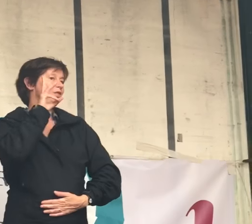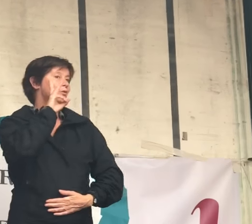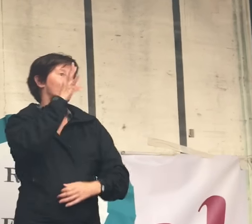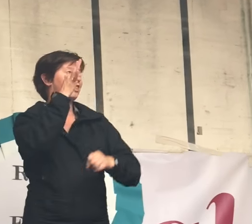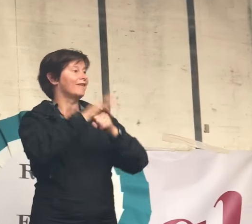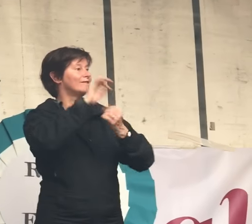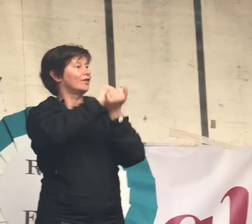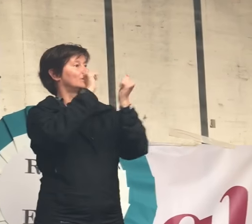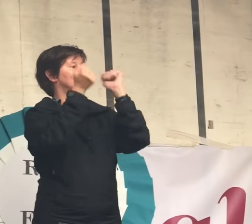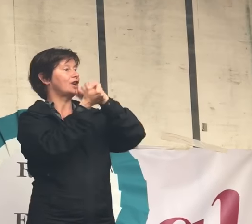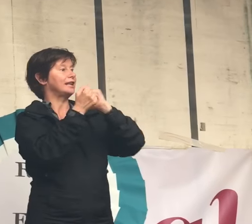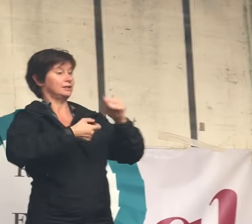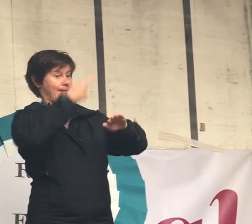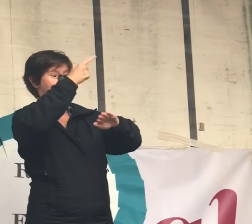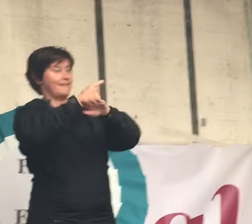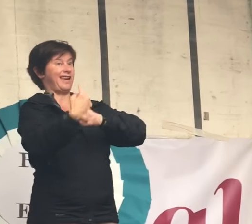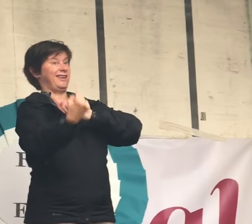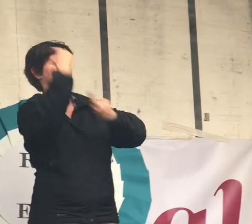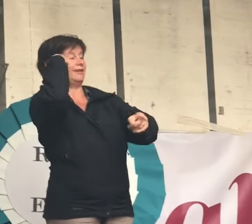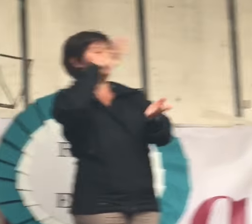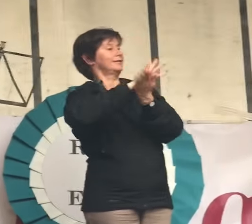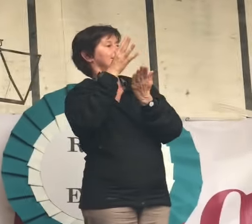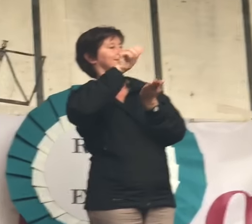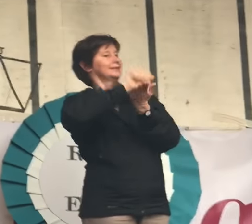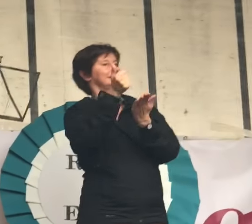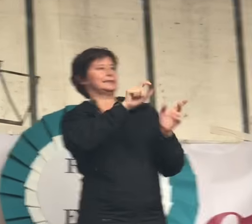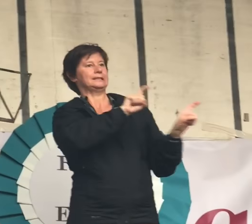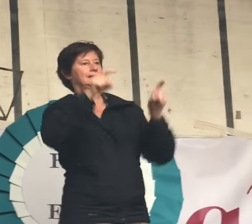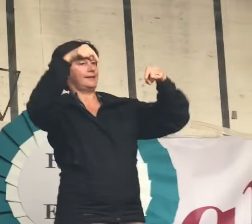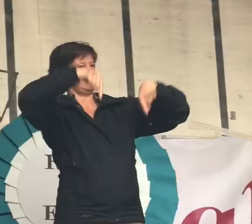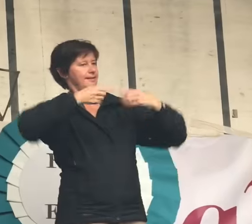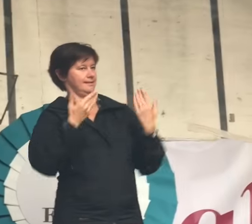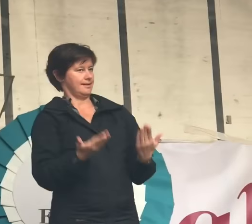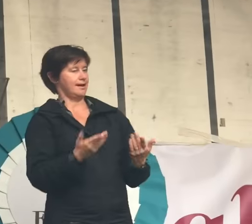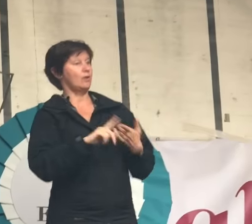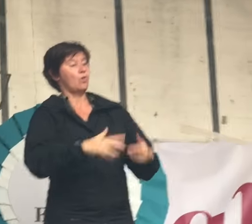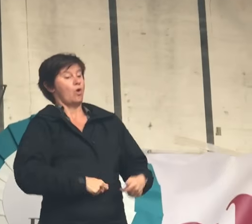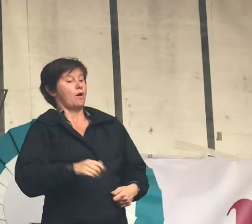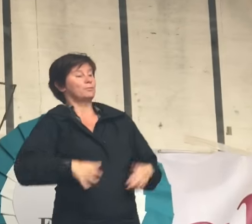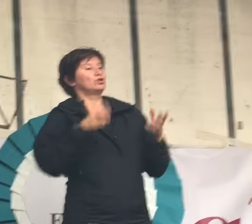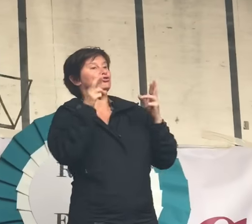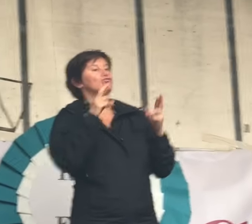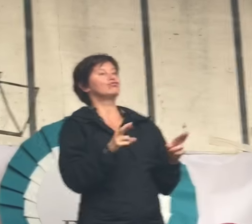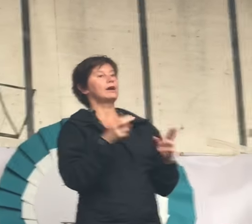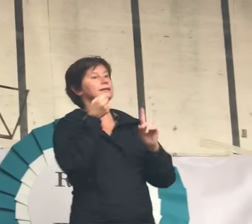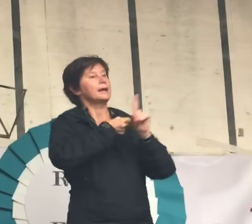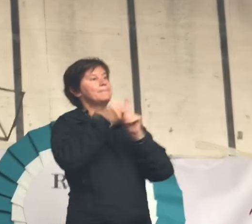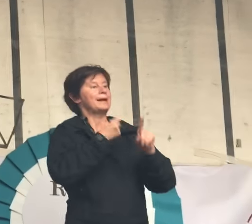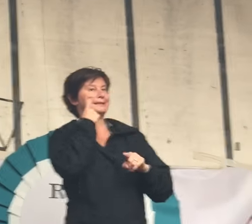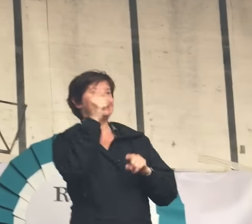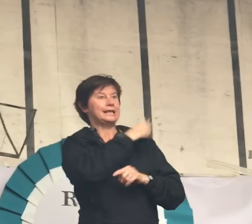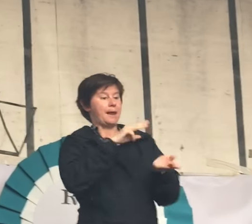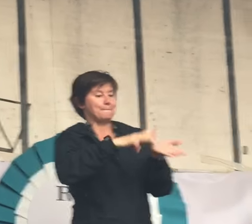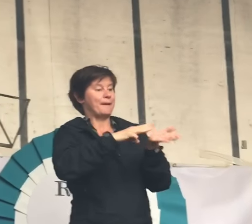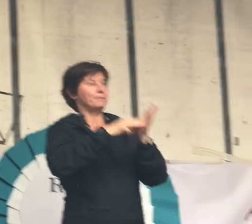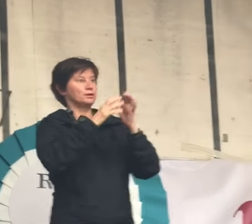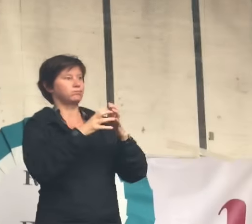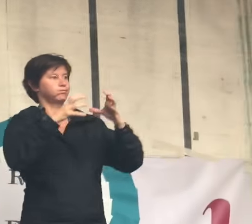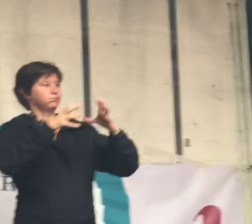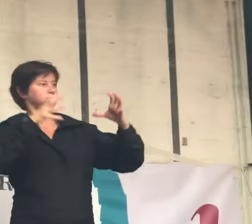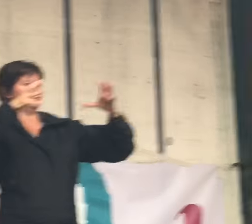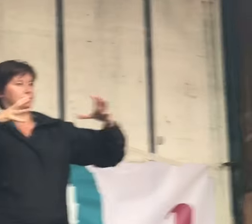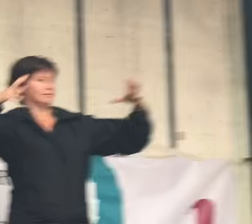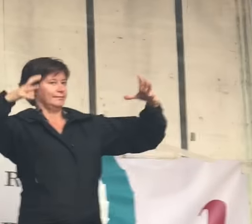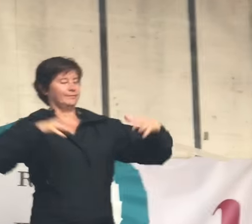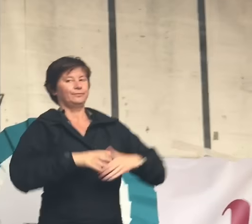That existed in 1916 remains today. The abortion rights campaign have seen our membership grow massively, as evidenced by new